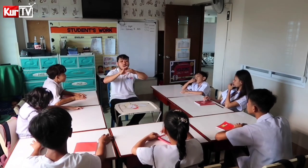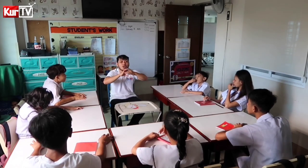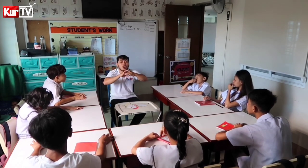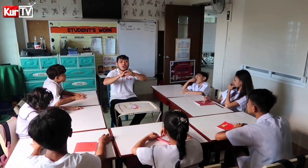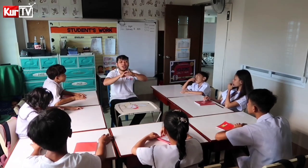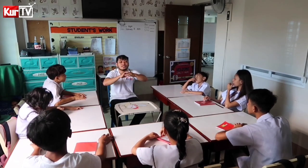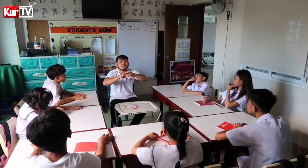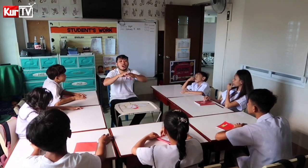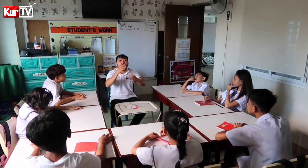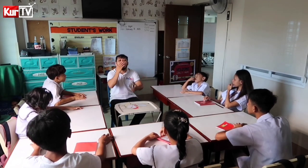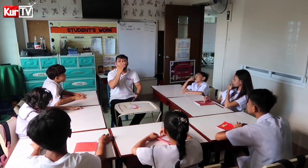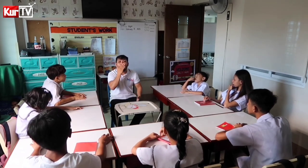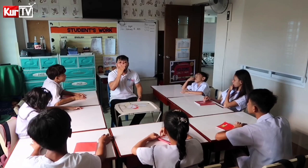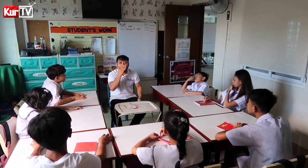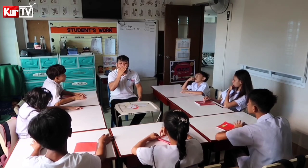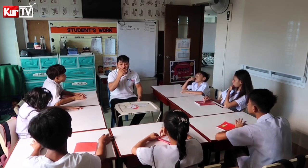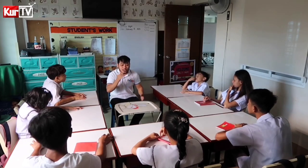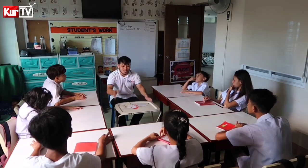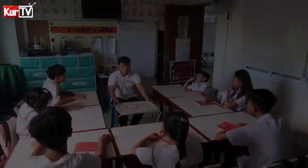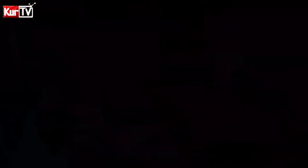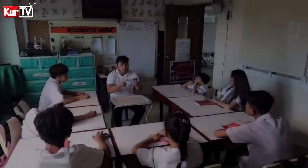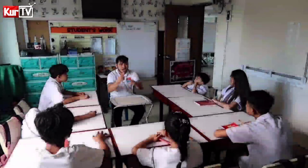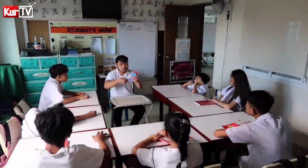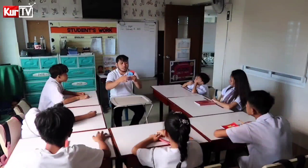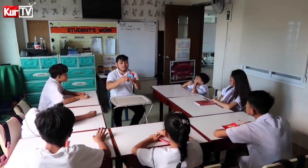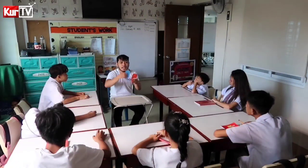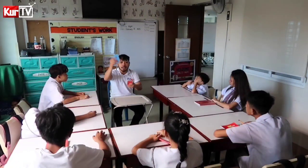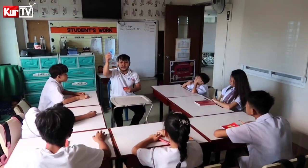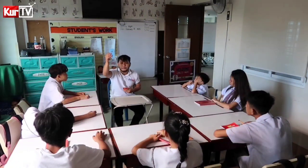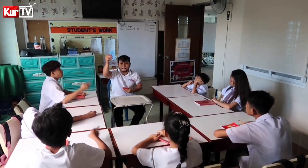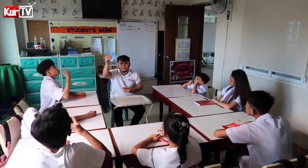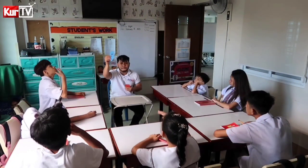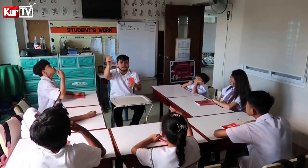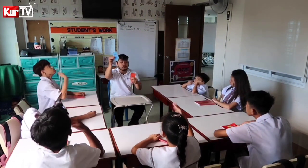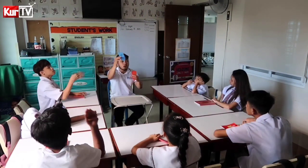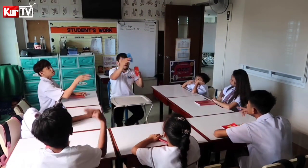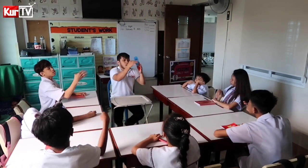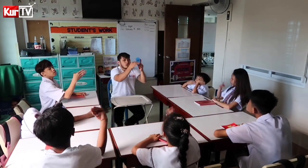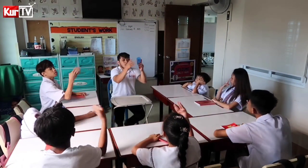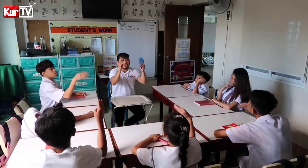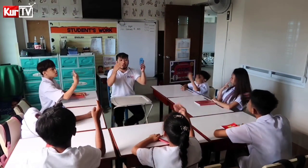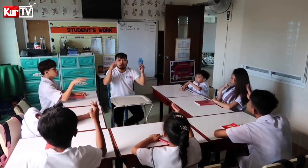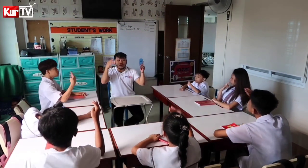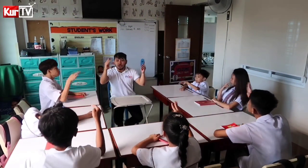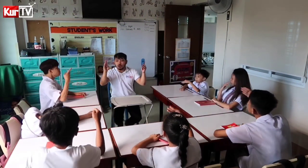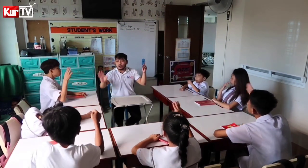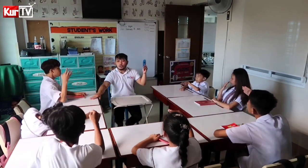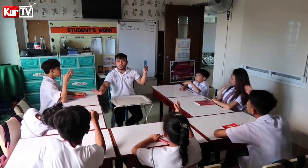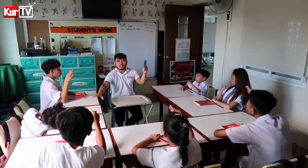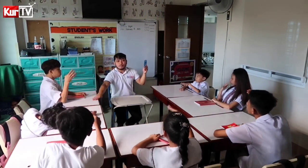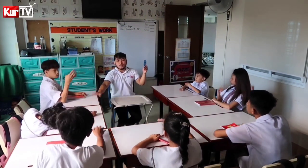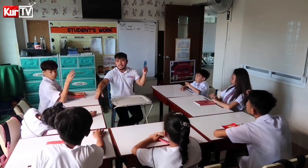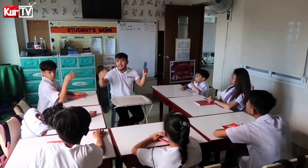of color. So how do we sign? Color blue. Sabrina.